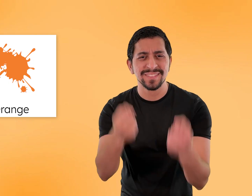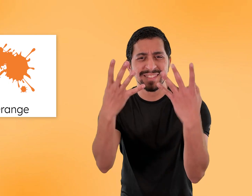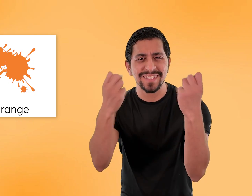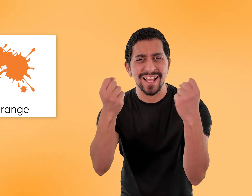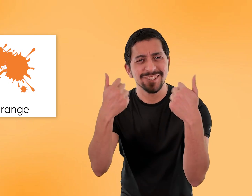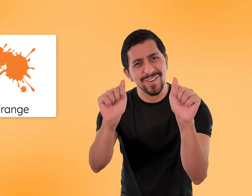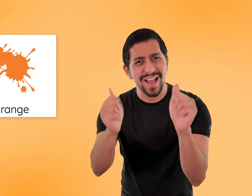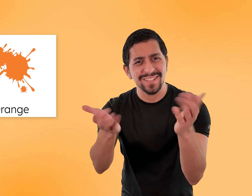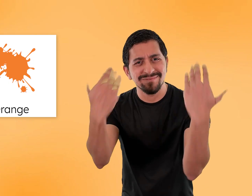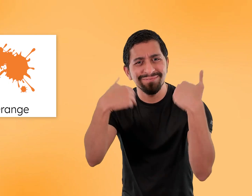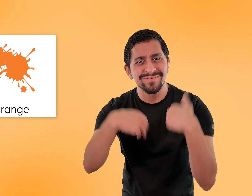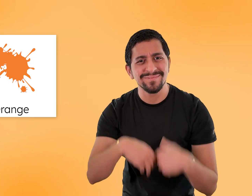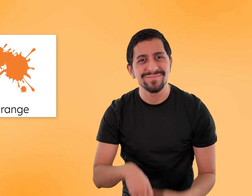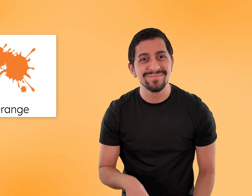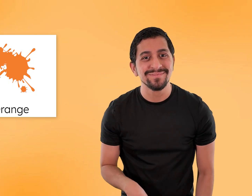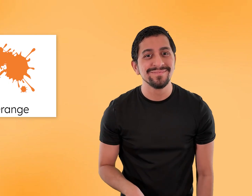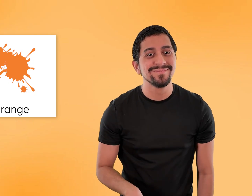You try.